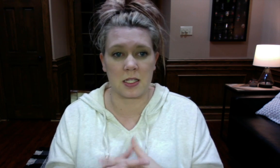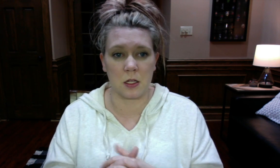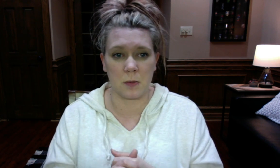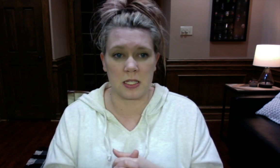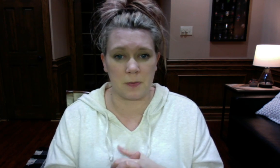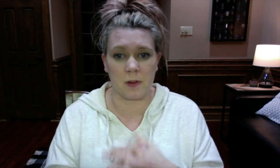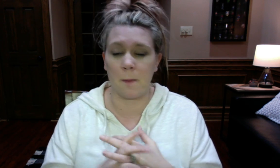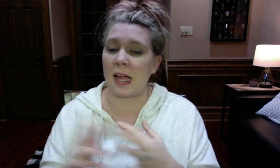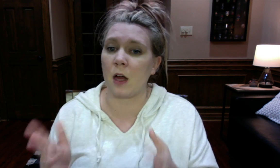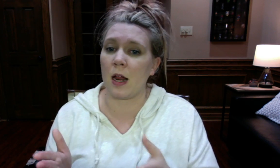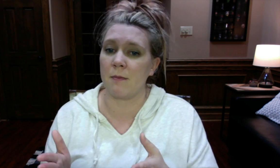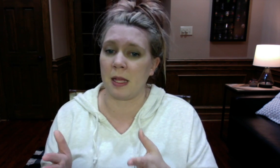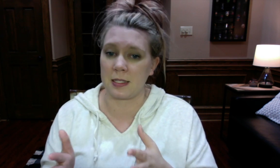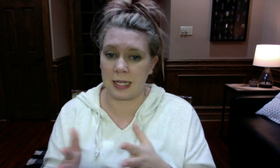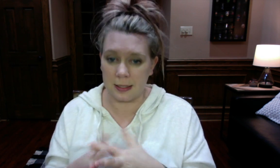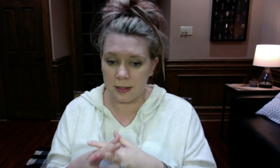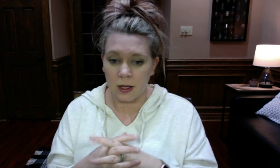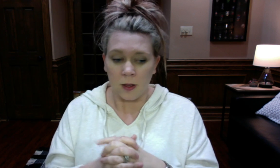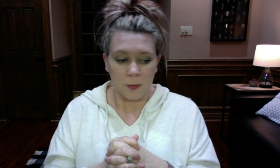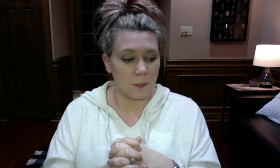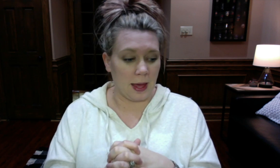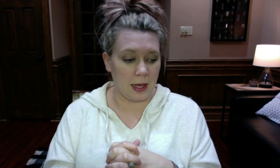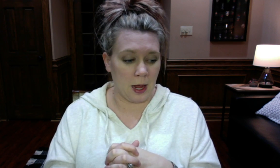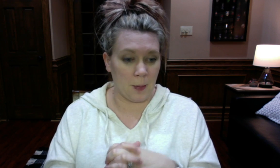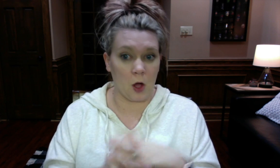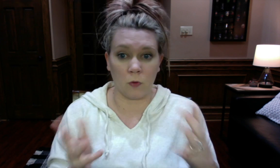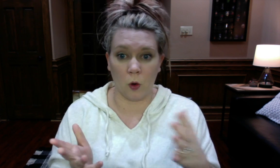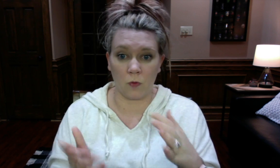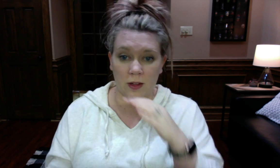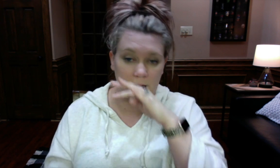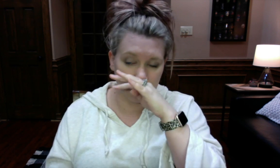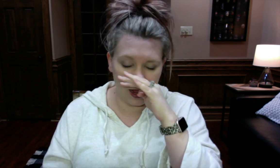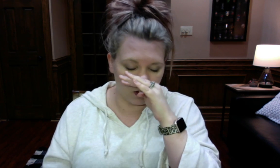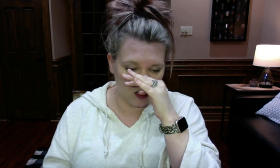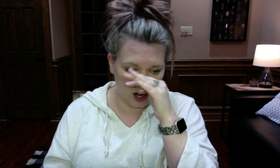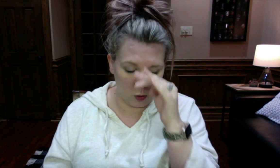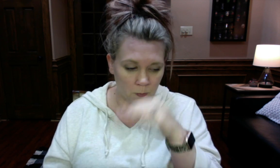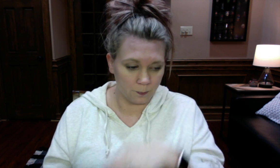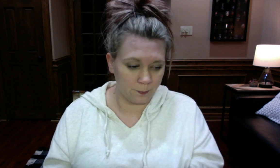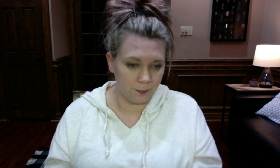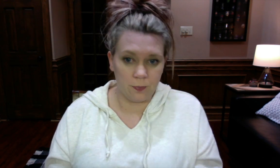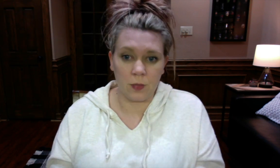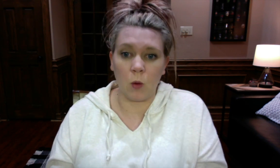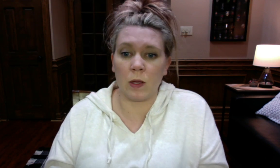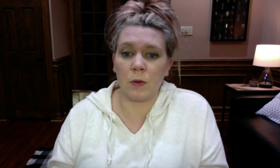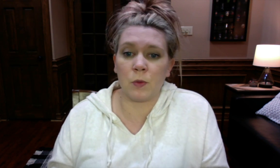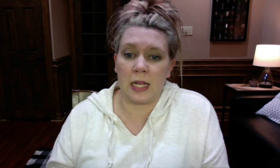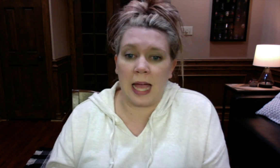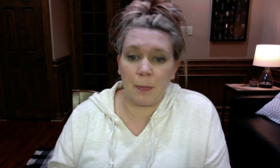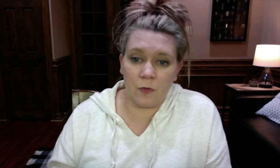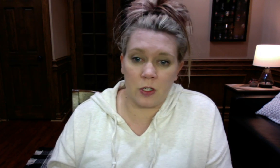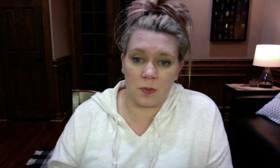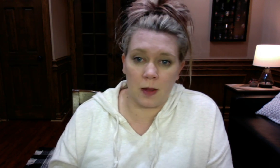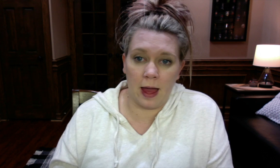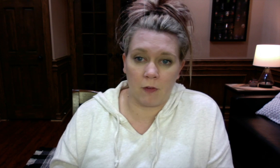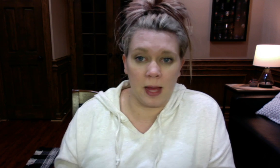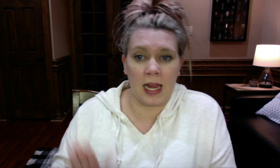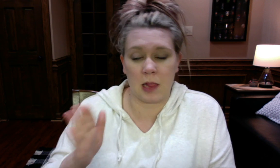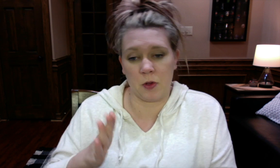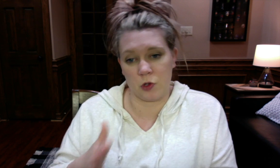little bit deeper that may not have made sense, and hopefully they do now. So we will recap the first part of the alphabet and move straight